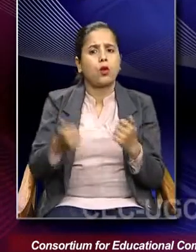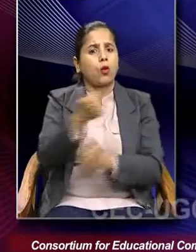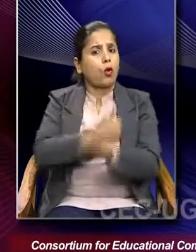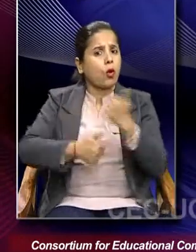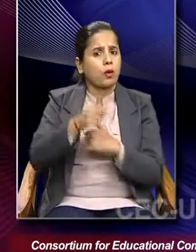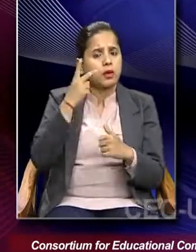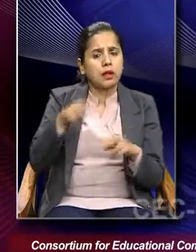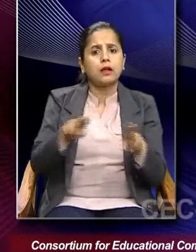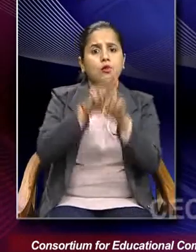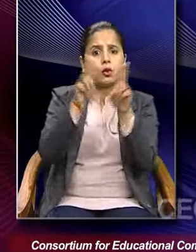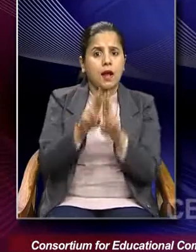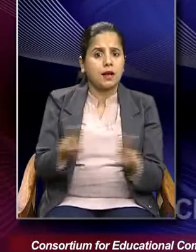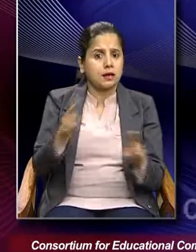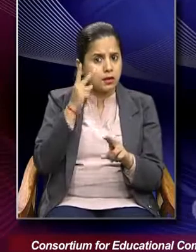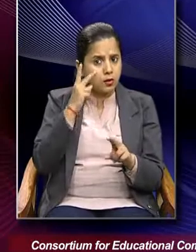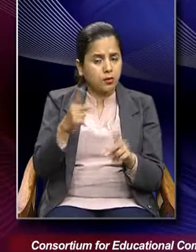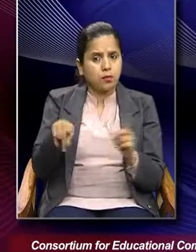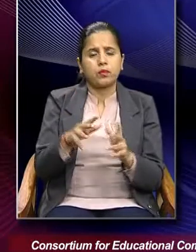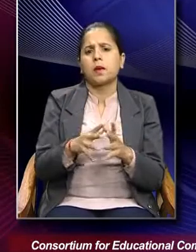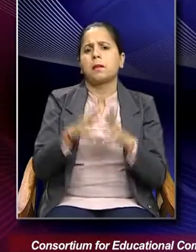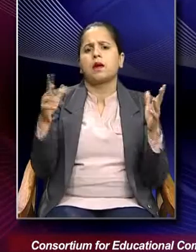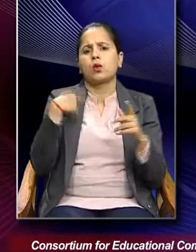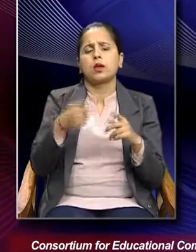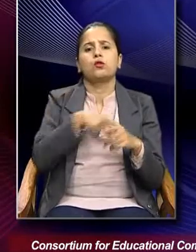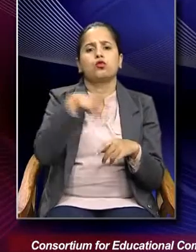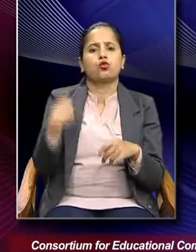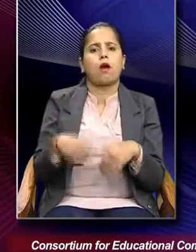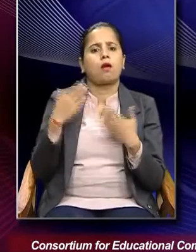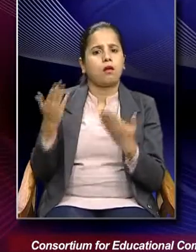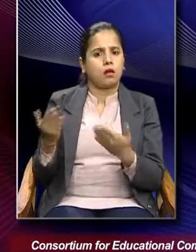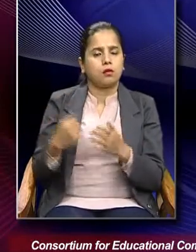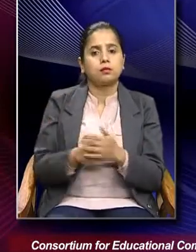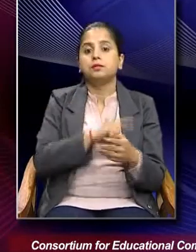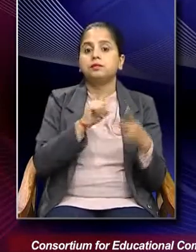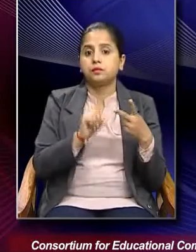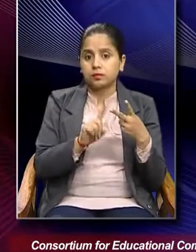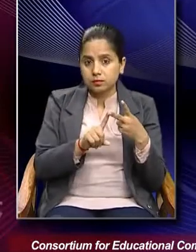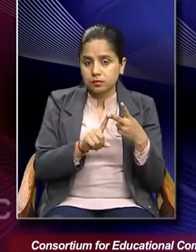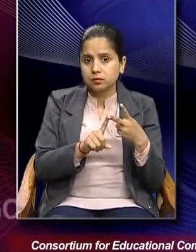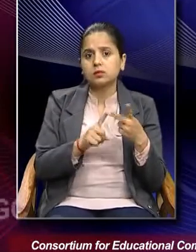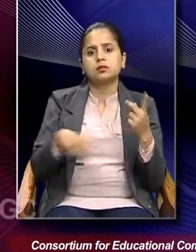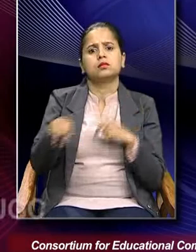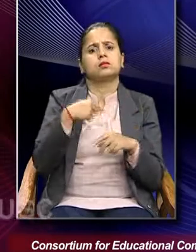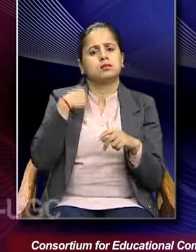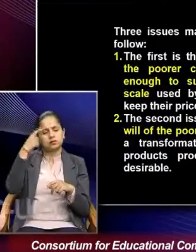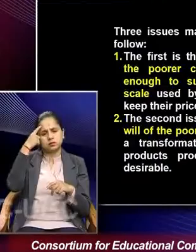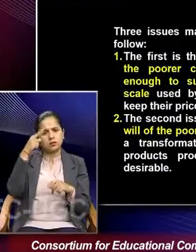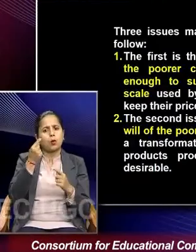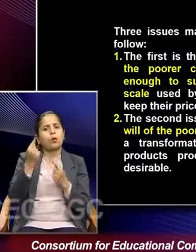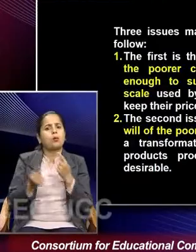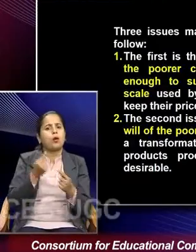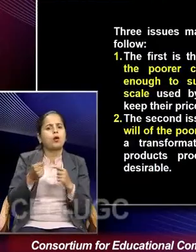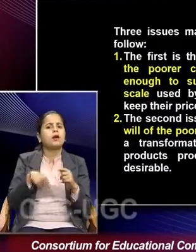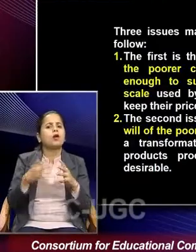from international bigger players like China. The second issue is concerned with the political will